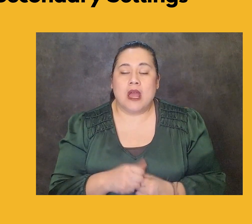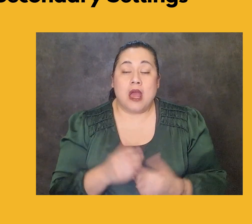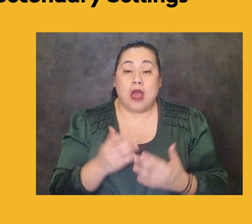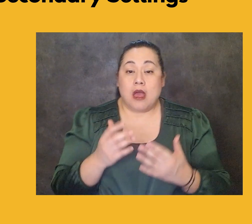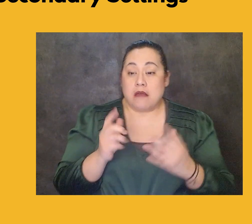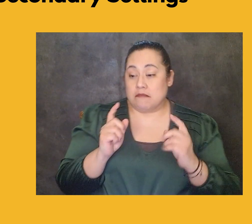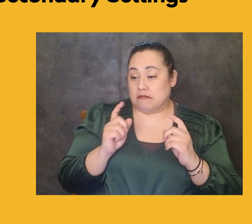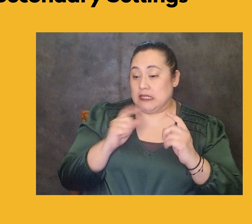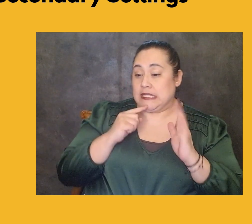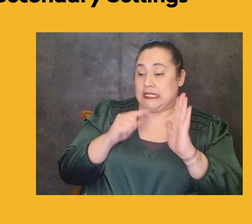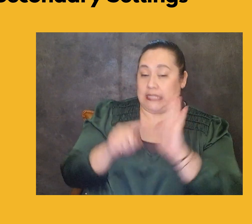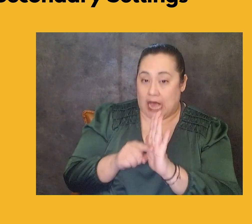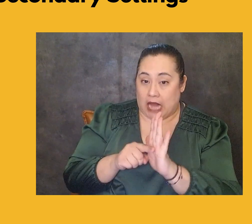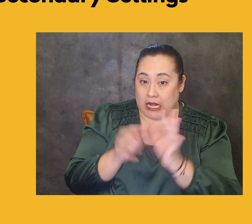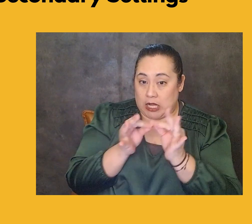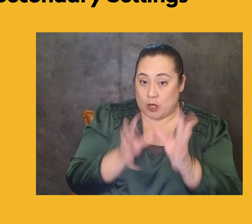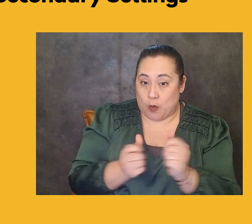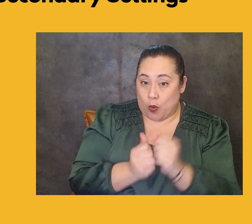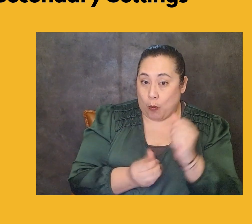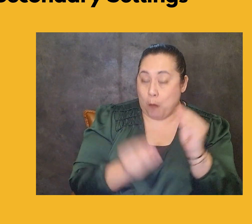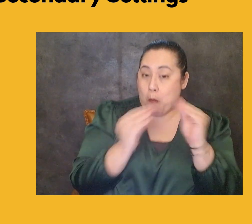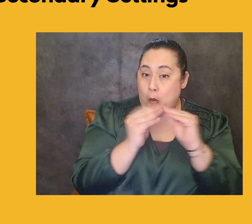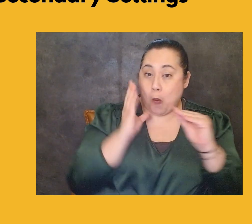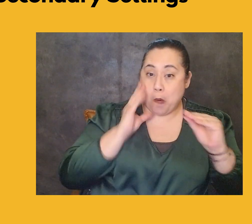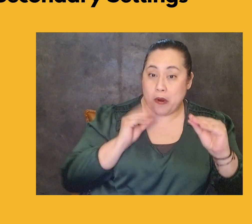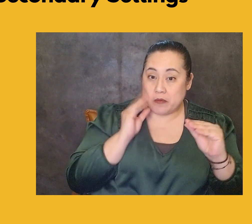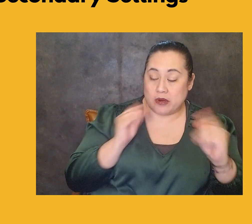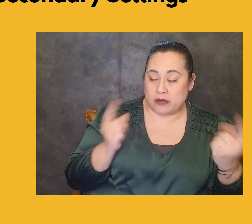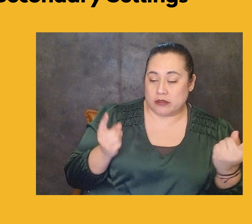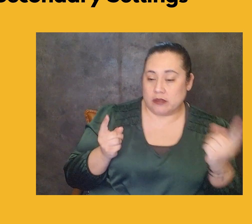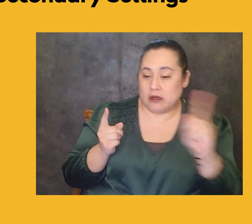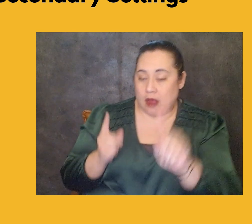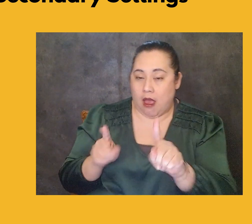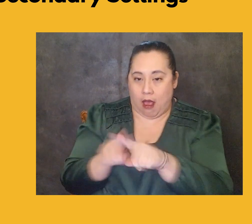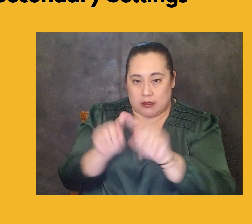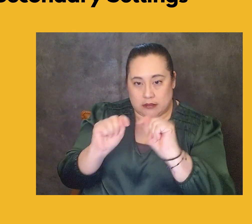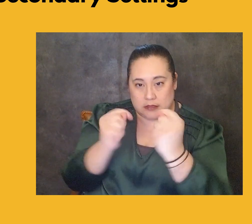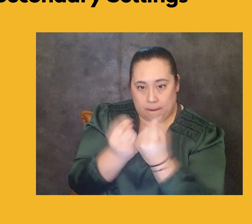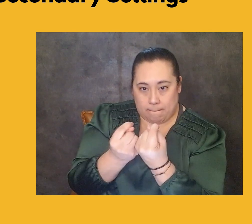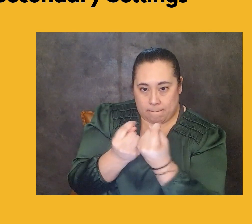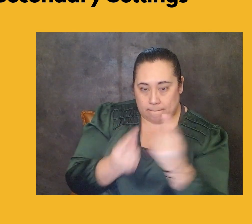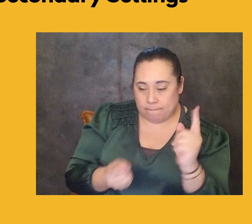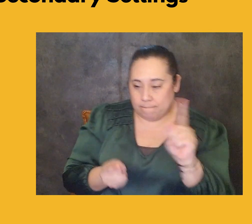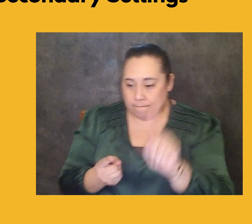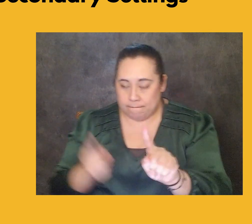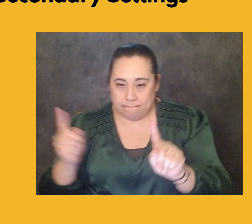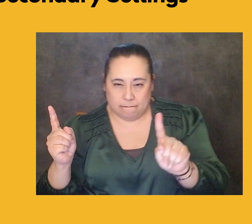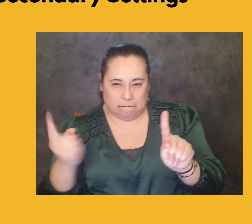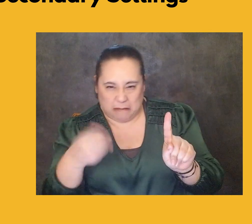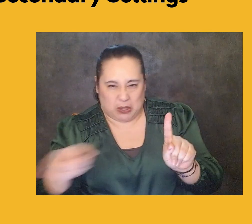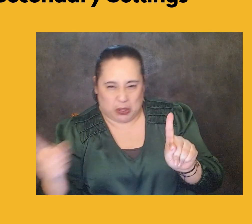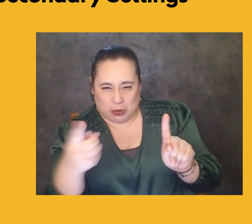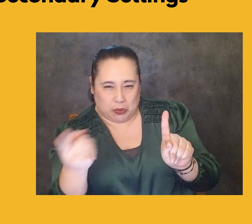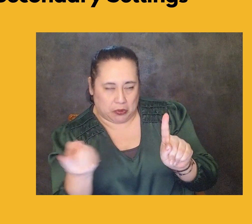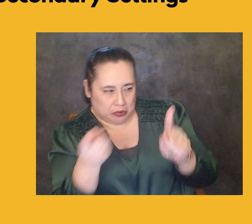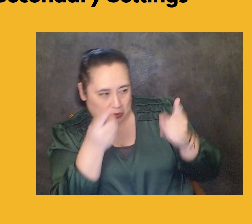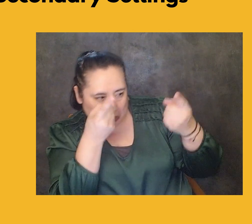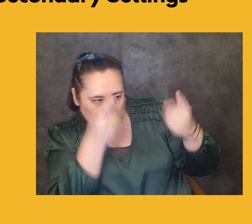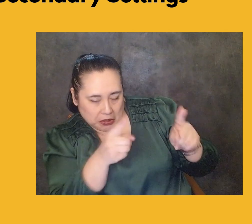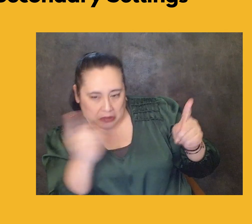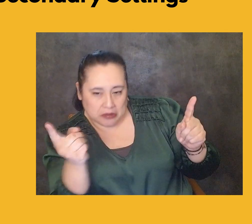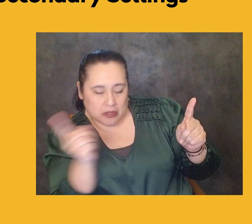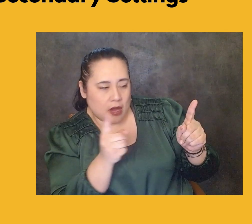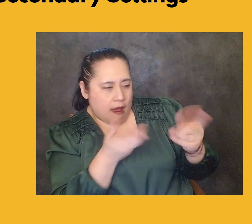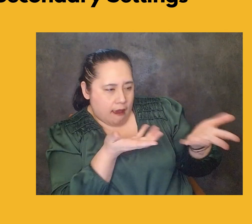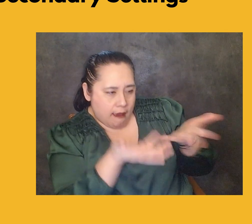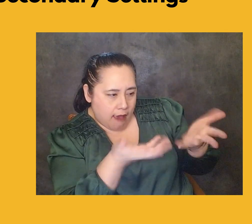I would assign an interpreter with more experience to a team, and then they would be assigned to